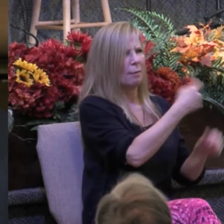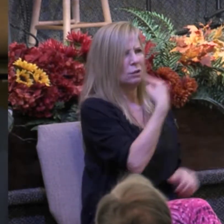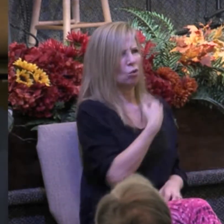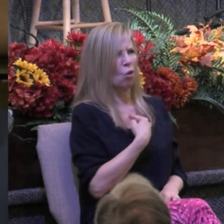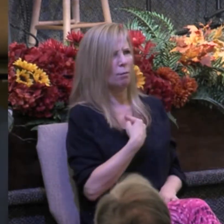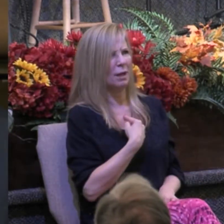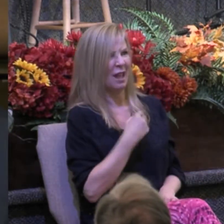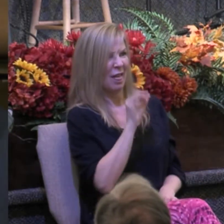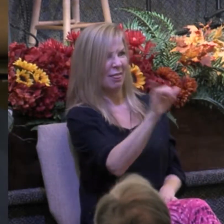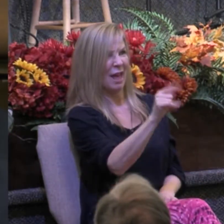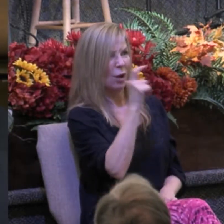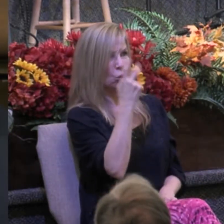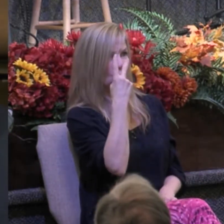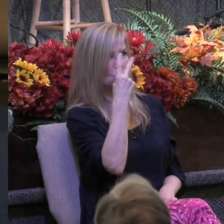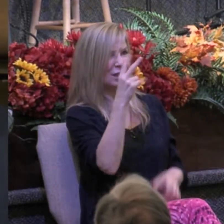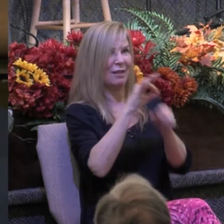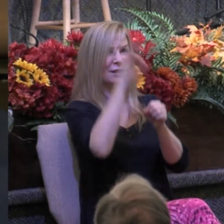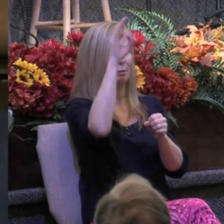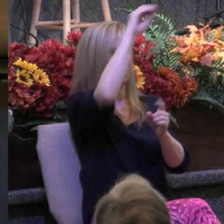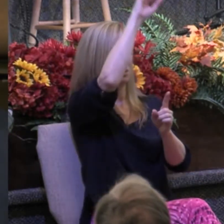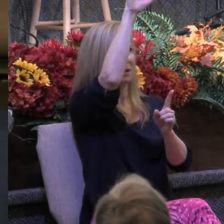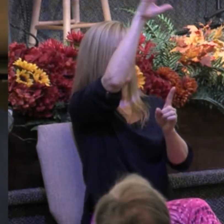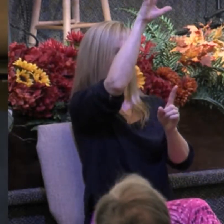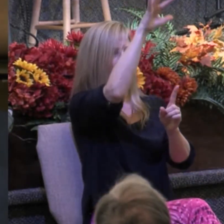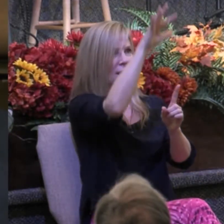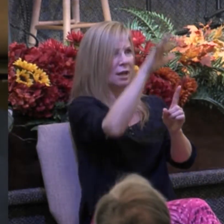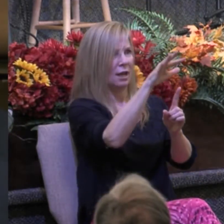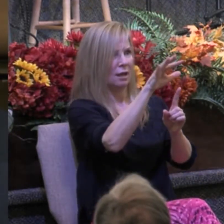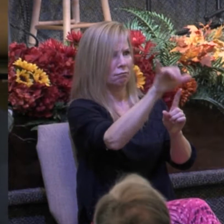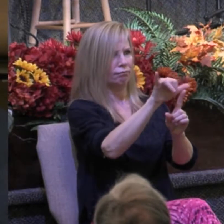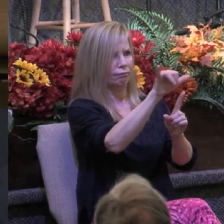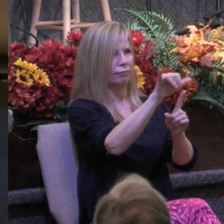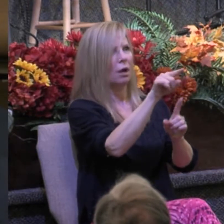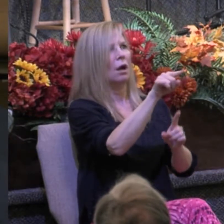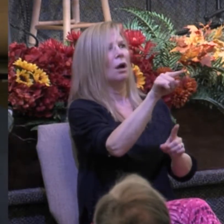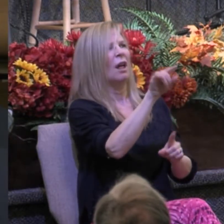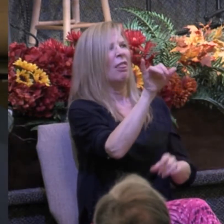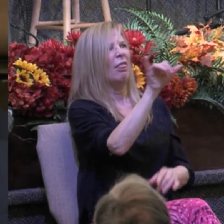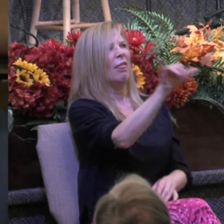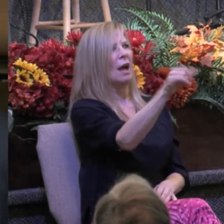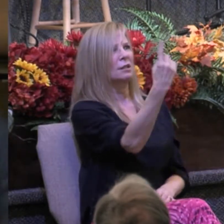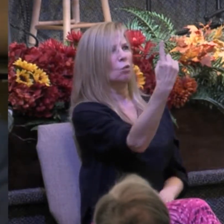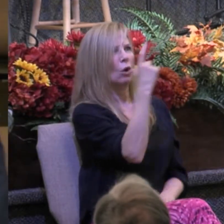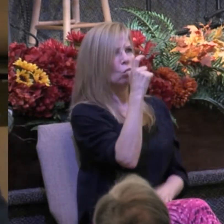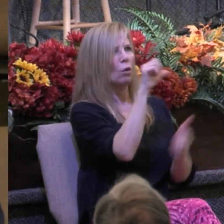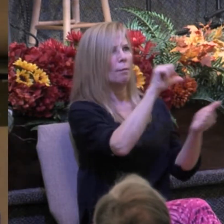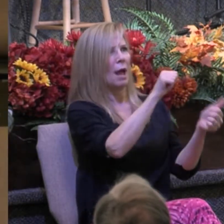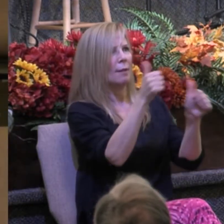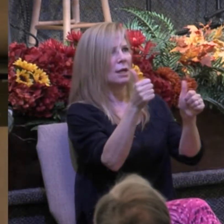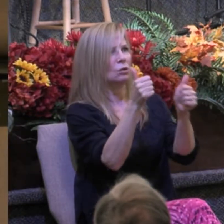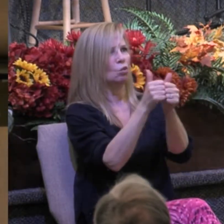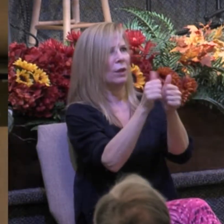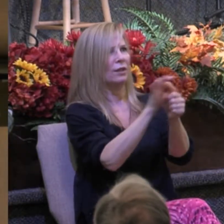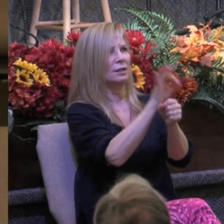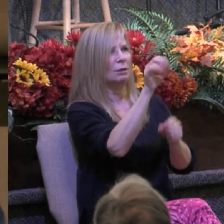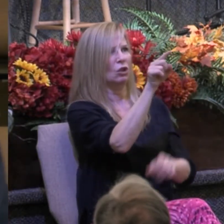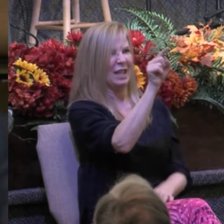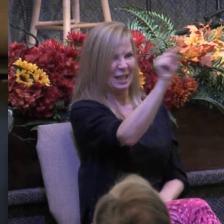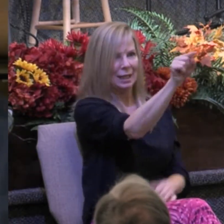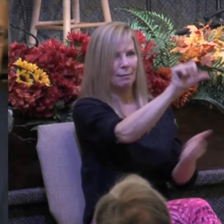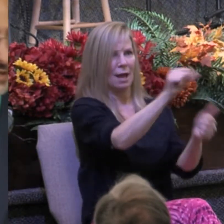upon whom you see the Spirit descending and remaining upon him, this is the one who baptizes in the Holy